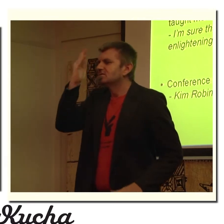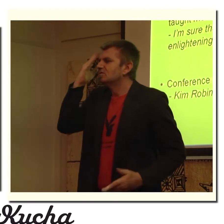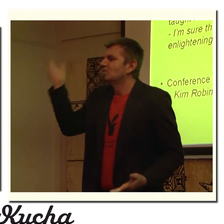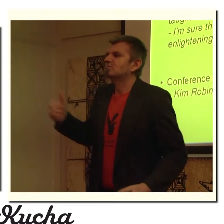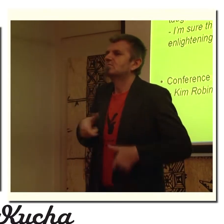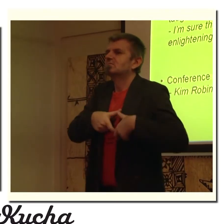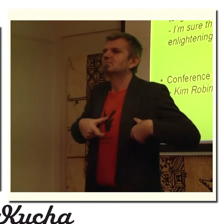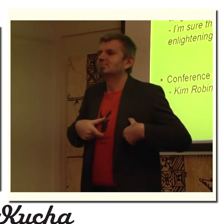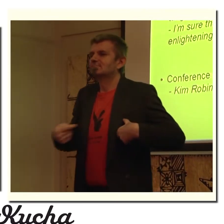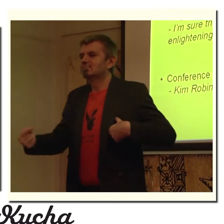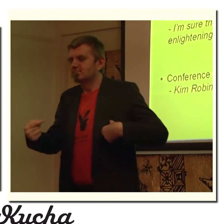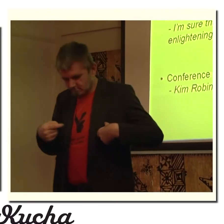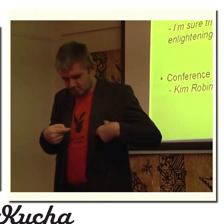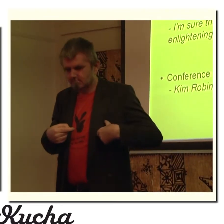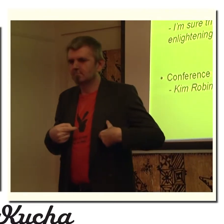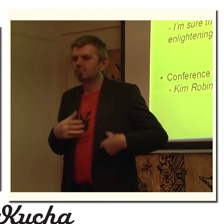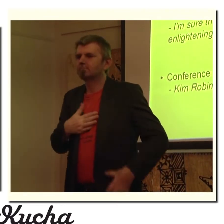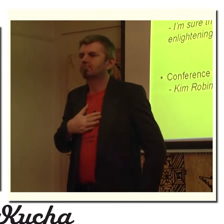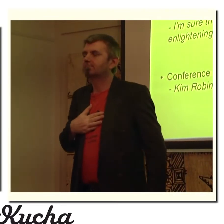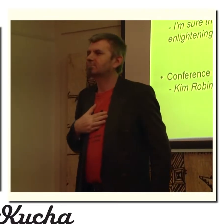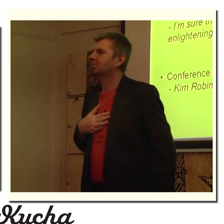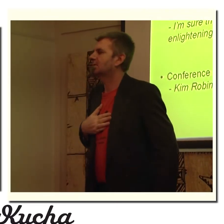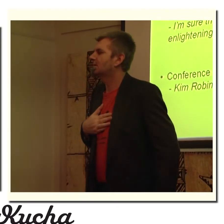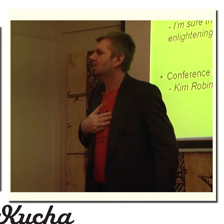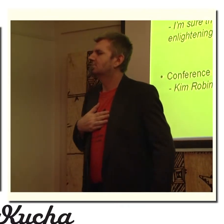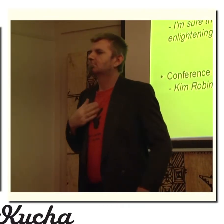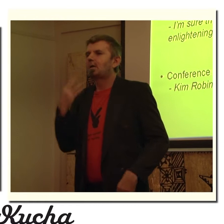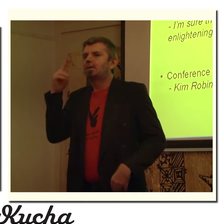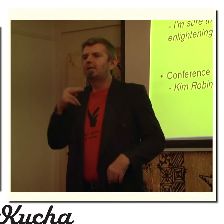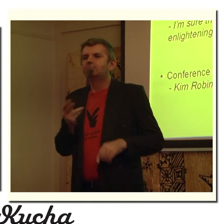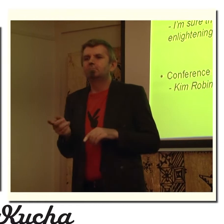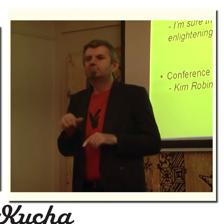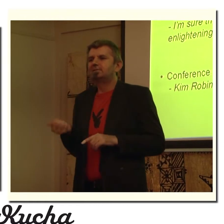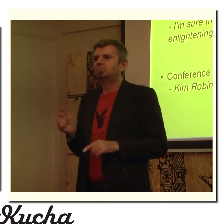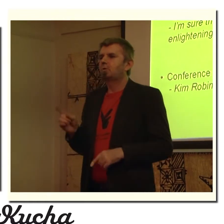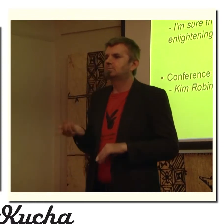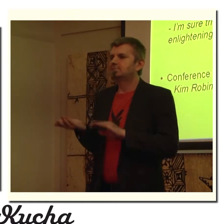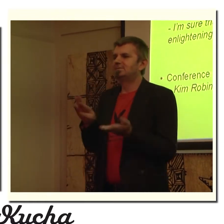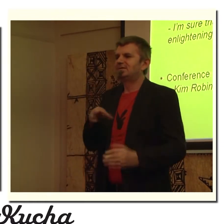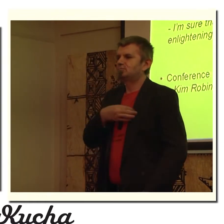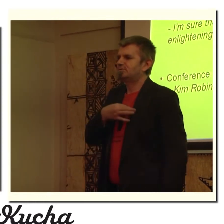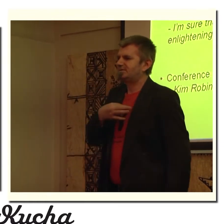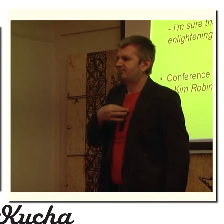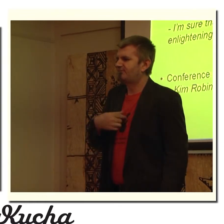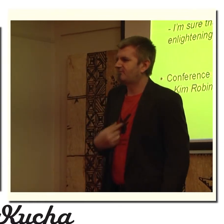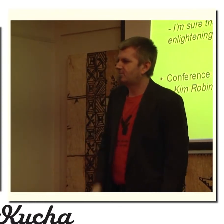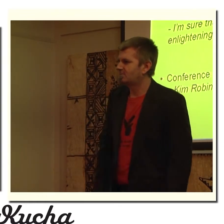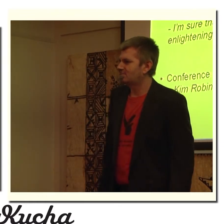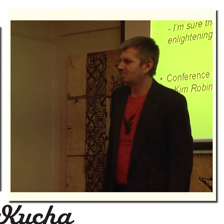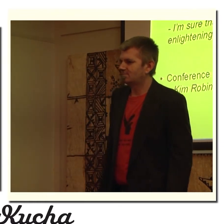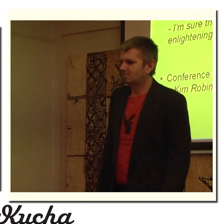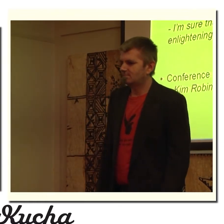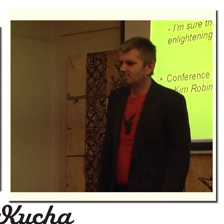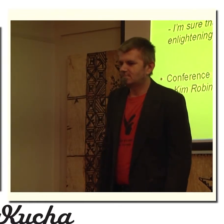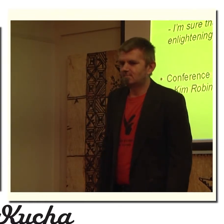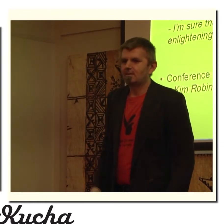Also... I've gone along to conferences and my label, I've looked at my label and it says, Kim Robinson,